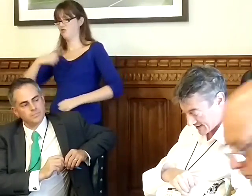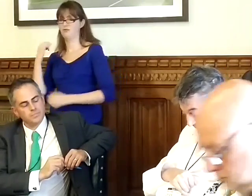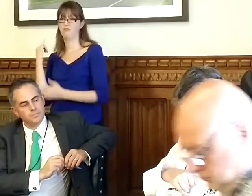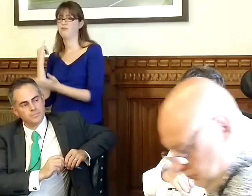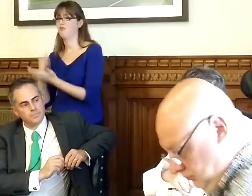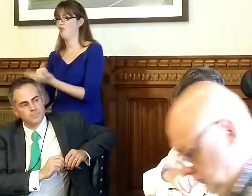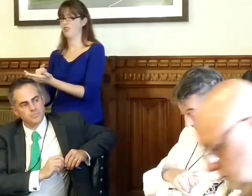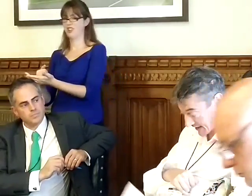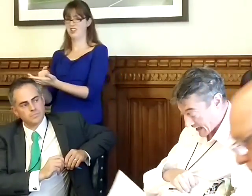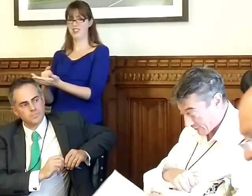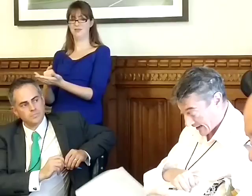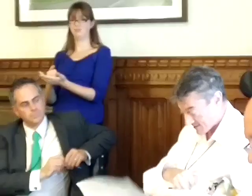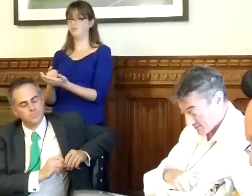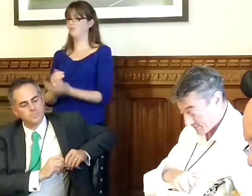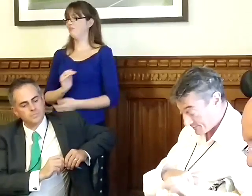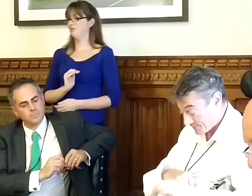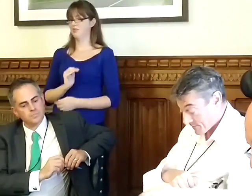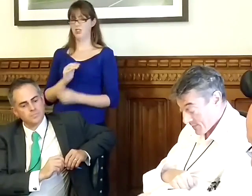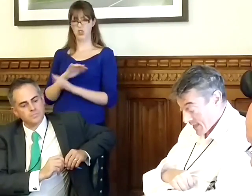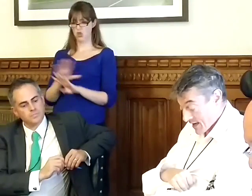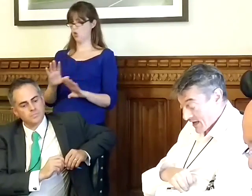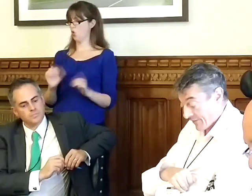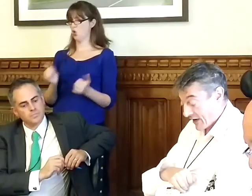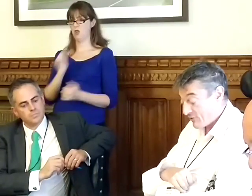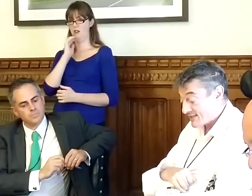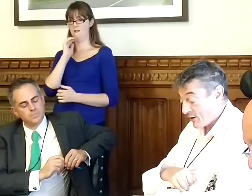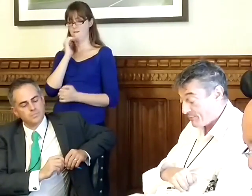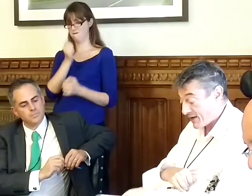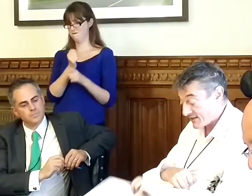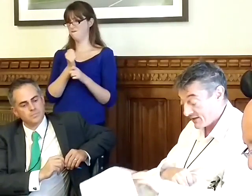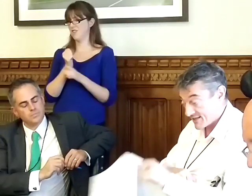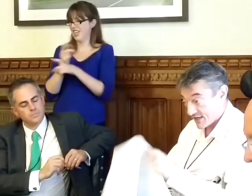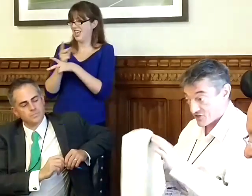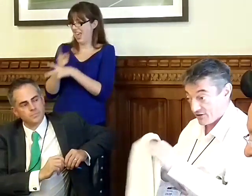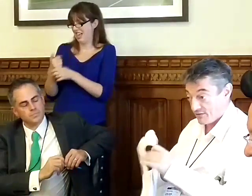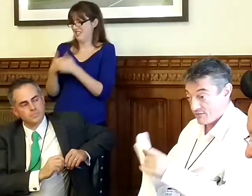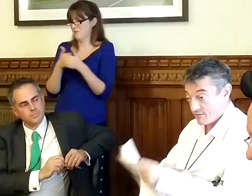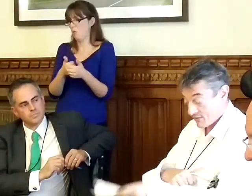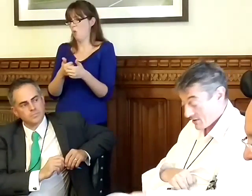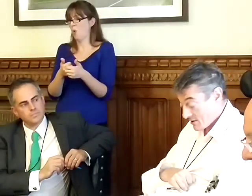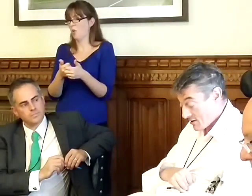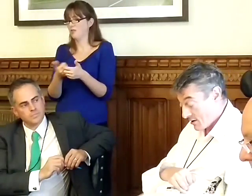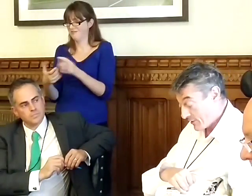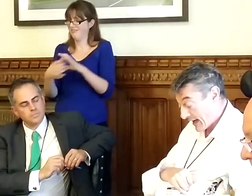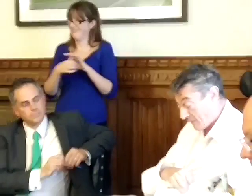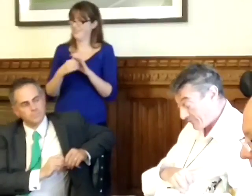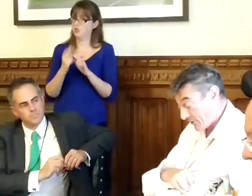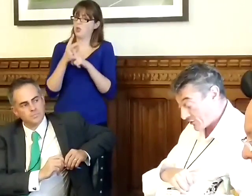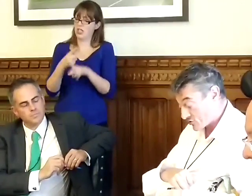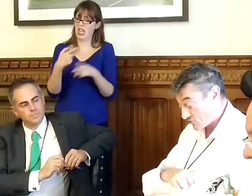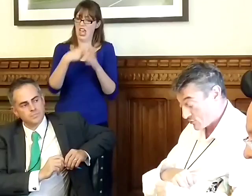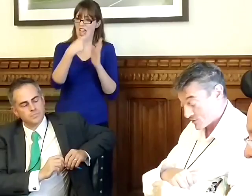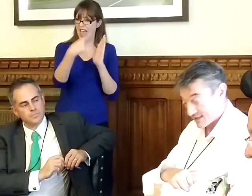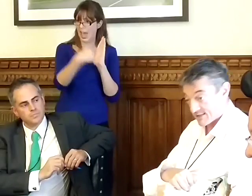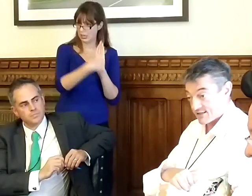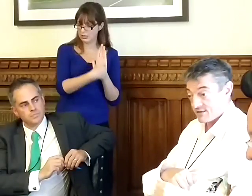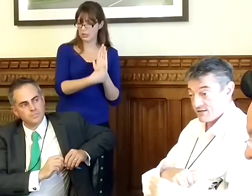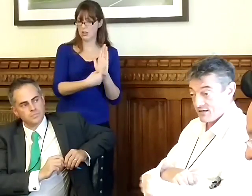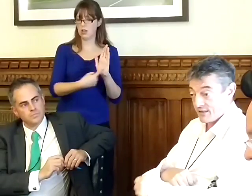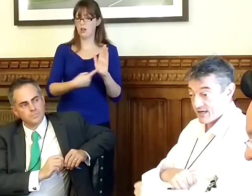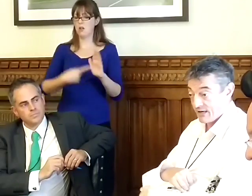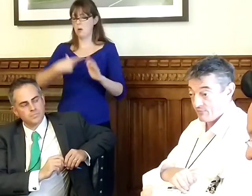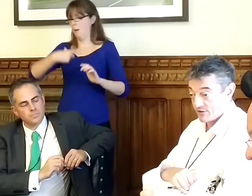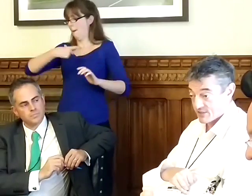inadequacies that surround the Care Act. There is no personalisation without financial